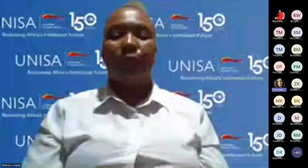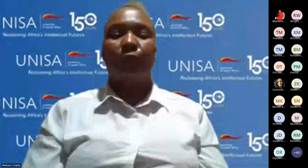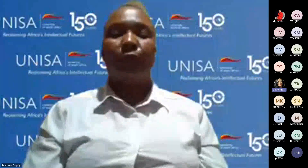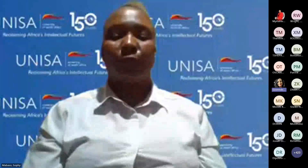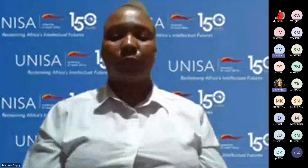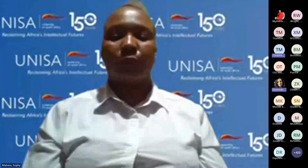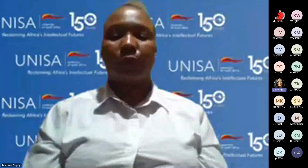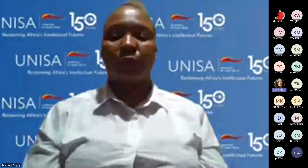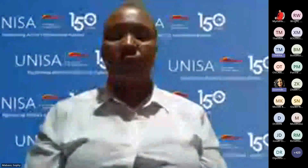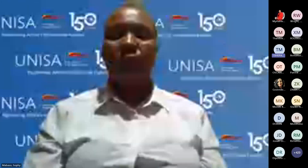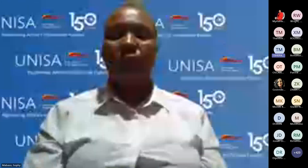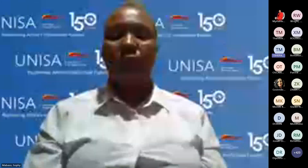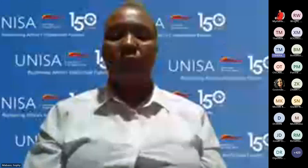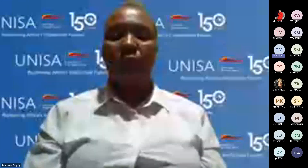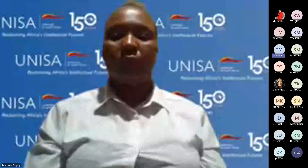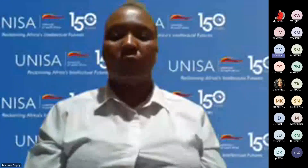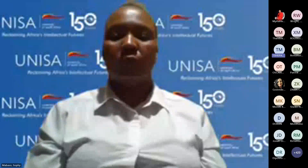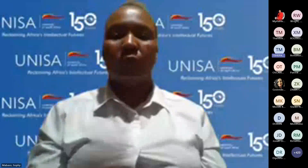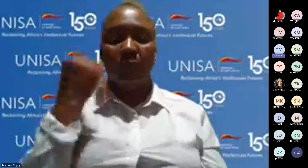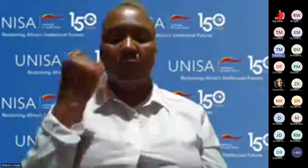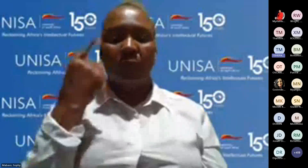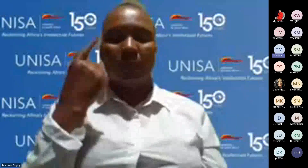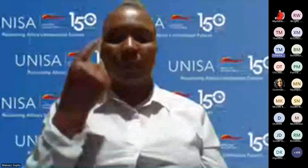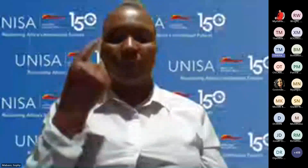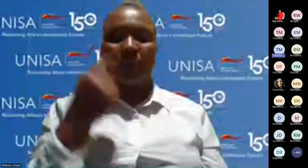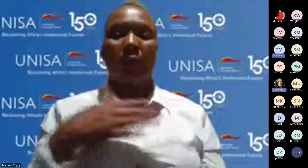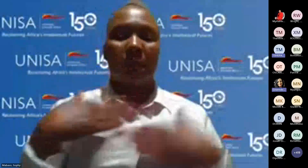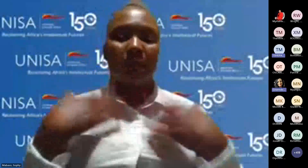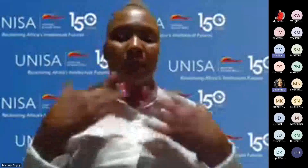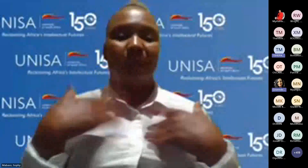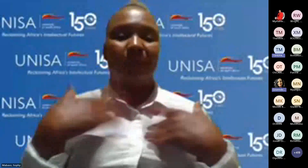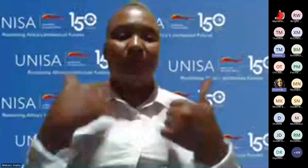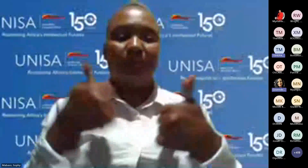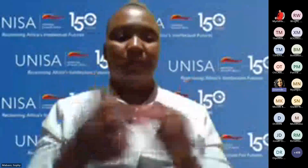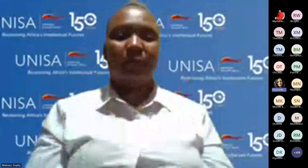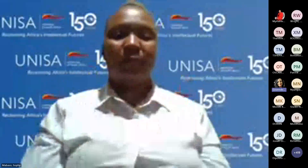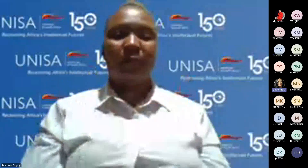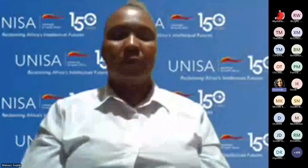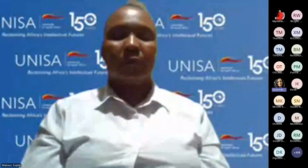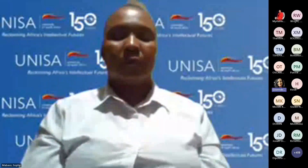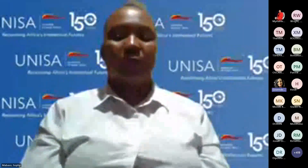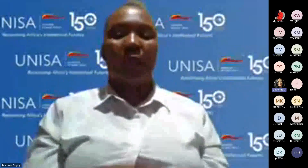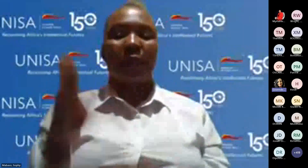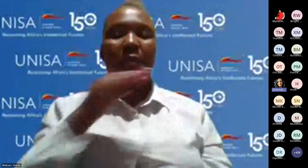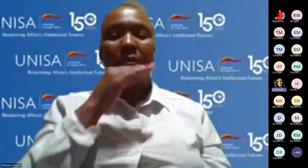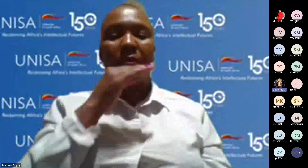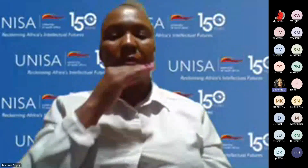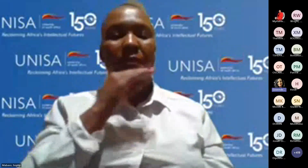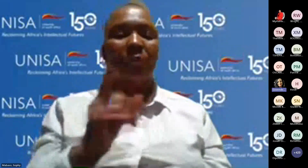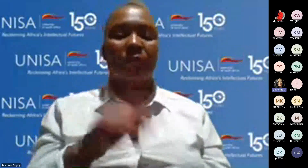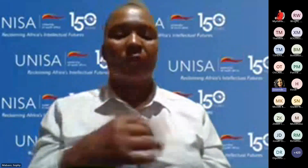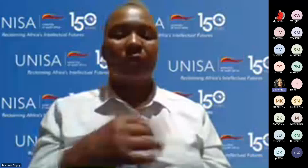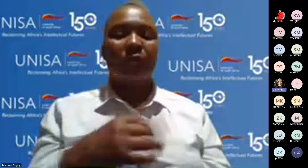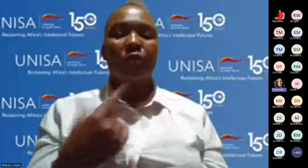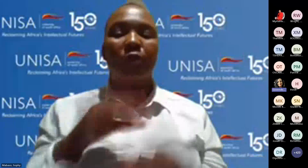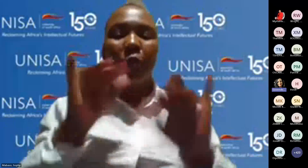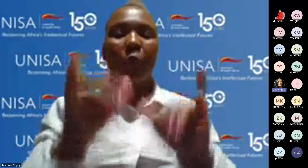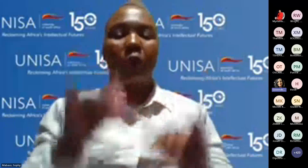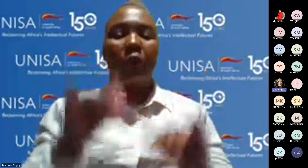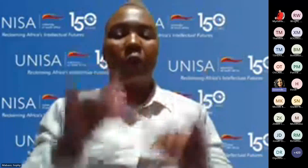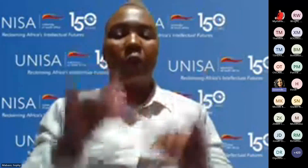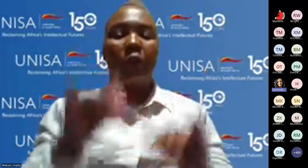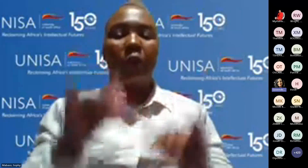Does it make sense? Okay, I'm very happy. Thank you. Yeah. So it doesn't mean that you have to wait for the last hour to